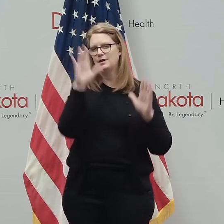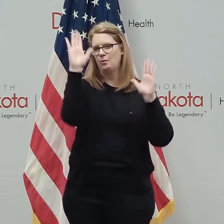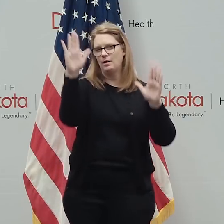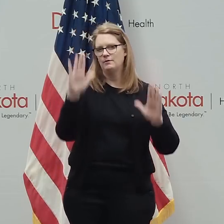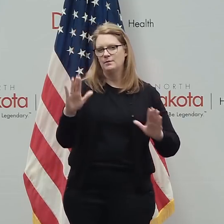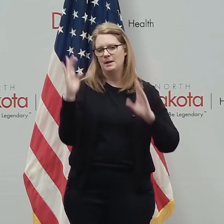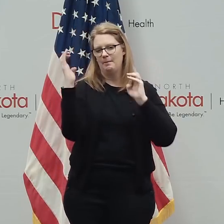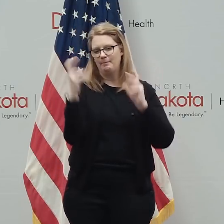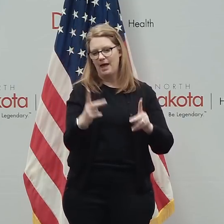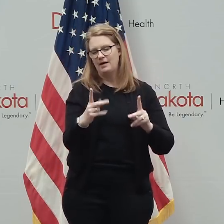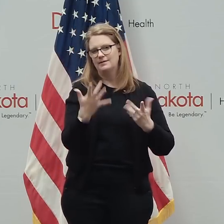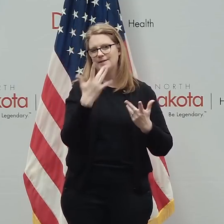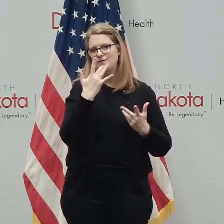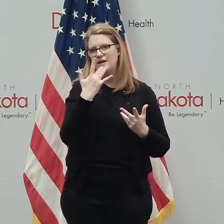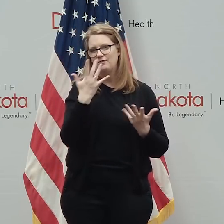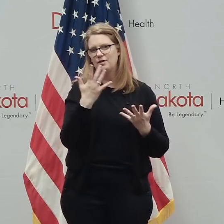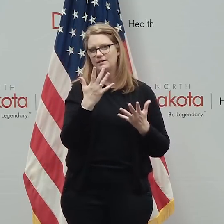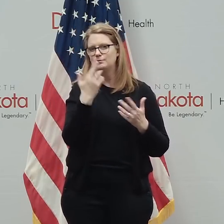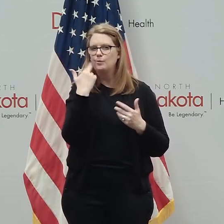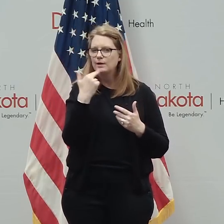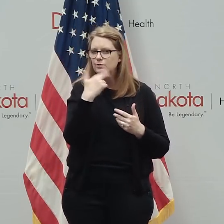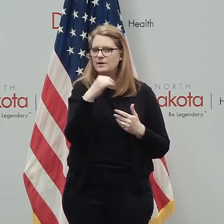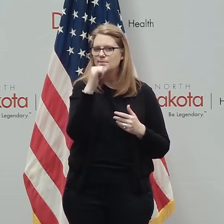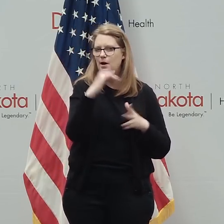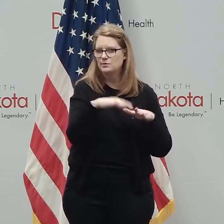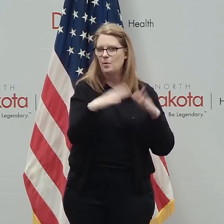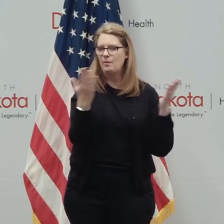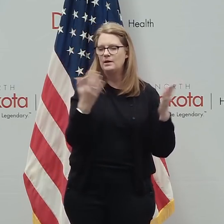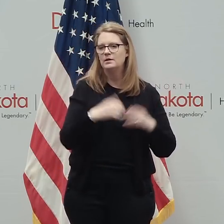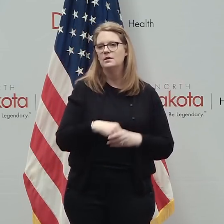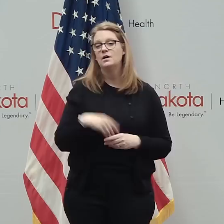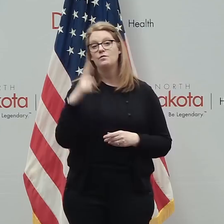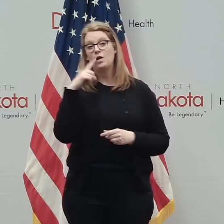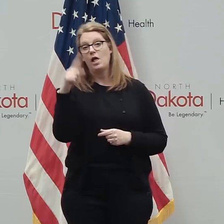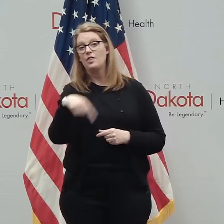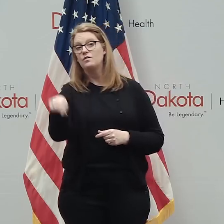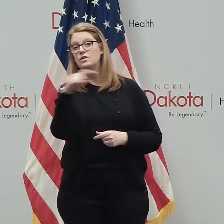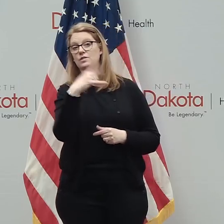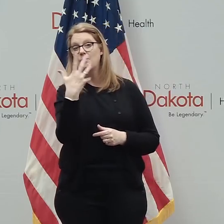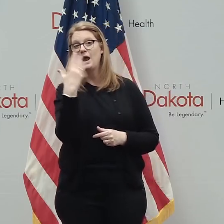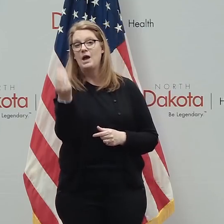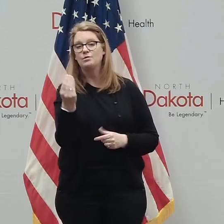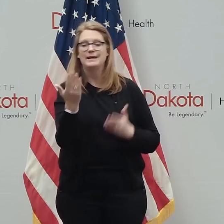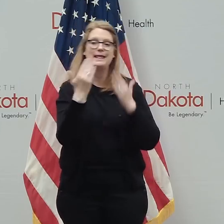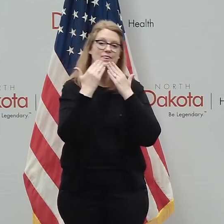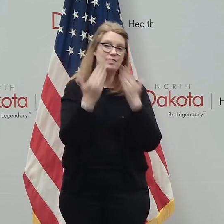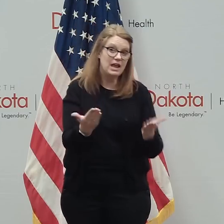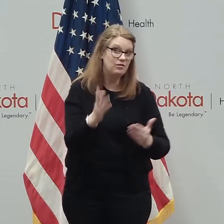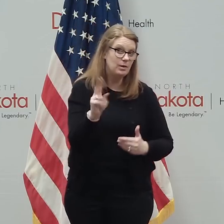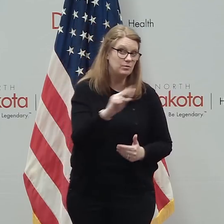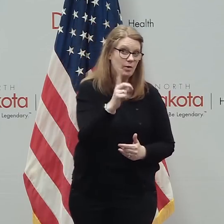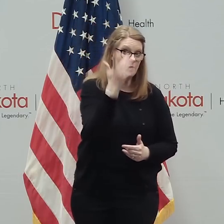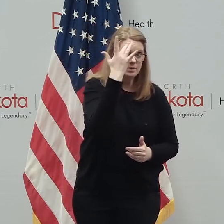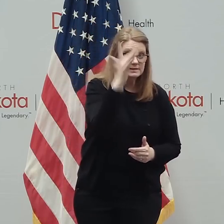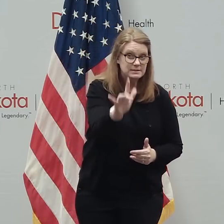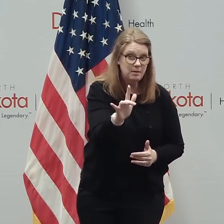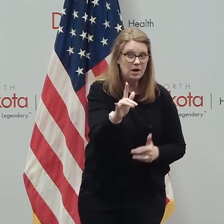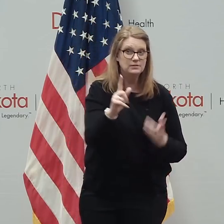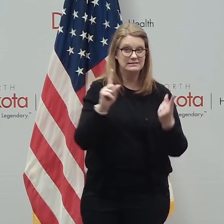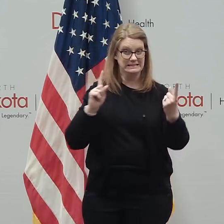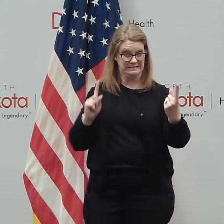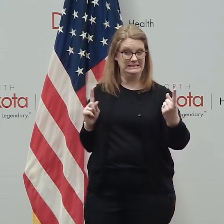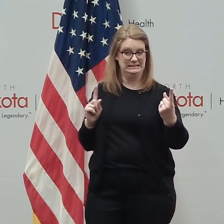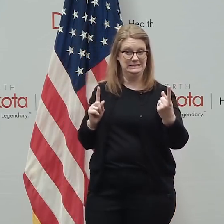have your favorite establishments open again. But all of you that were out and about this weekend, thank you for being North Dakota smart. If you keep doing